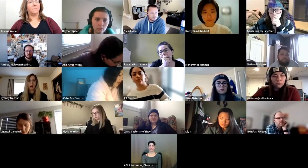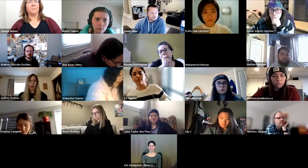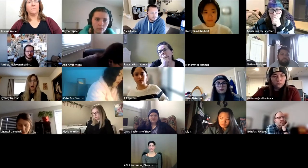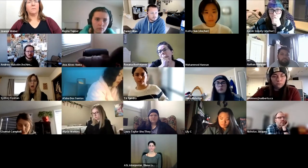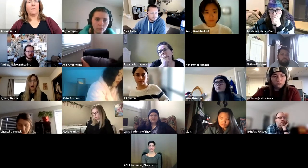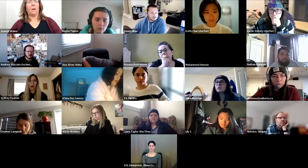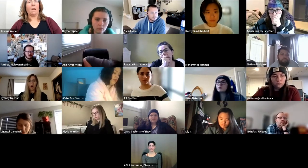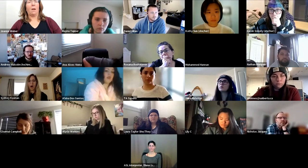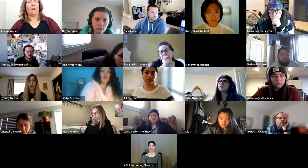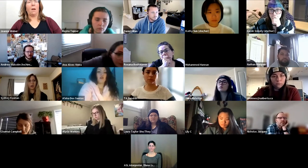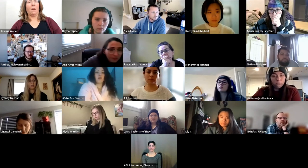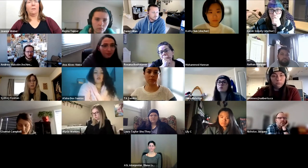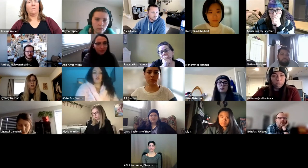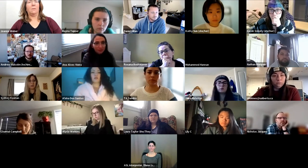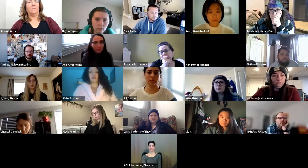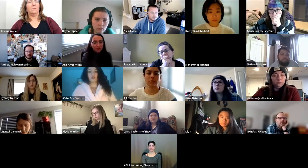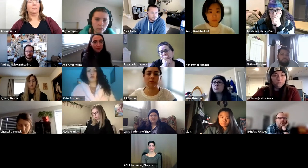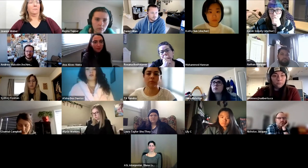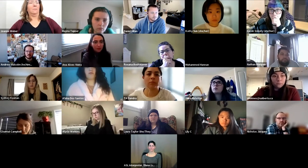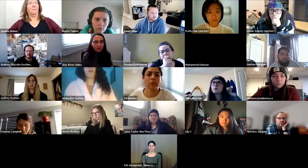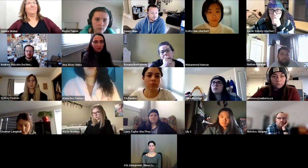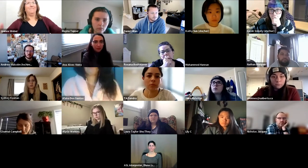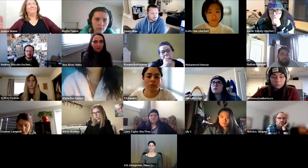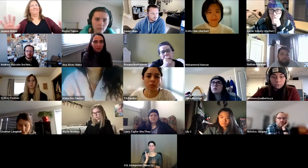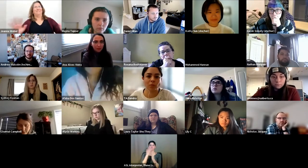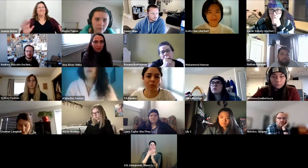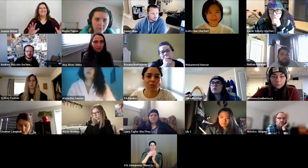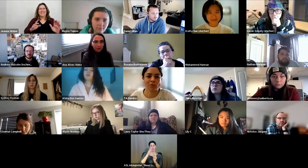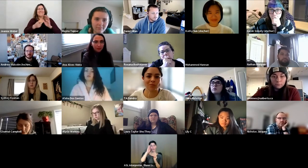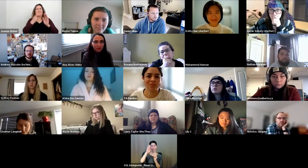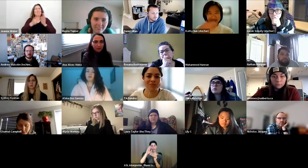Just double checking. Hi, this is Judy.